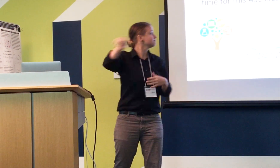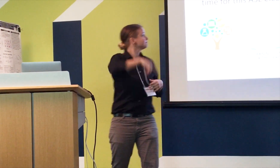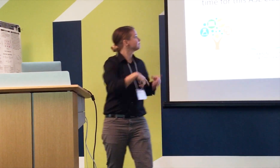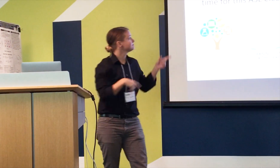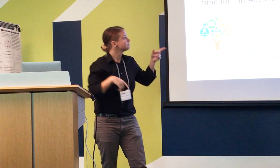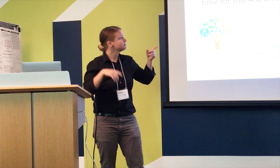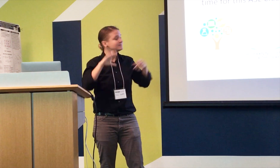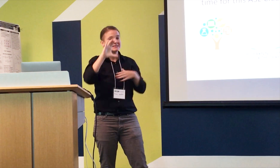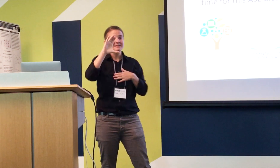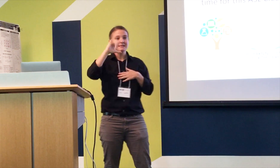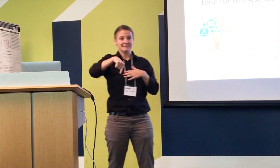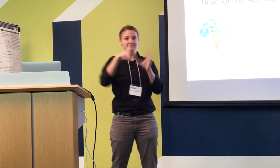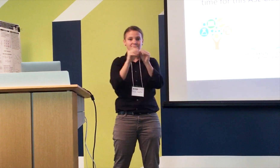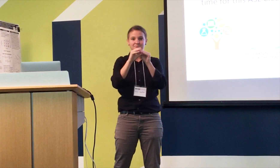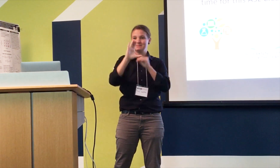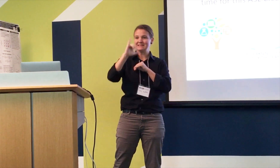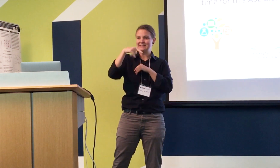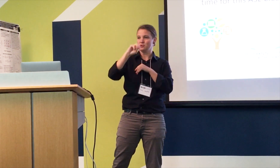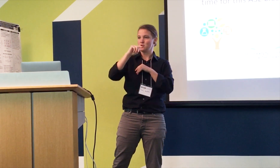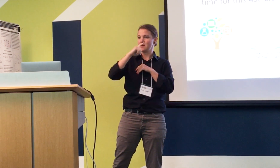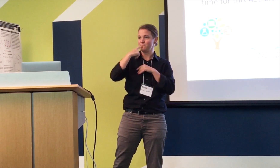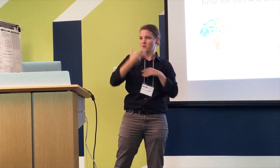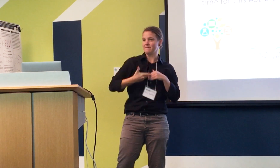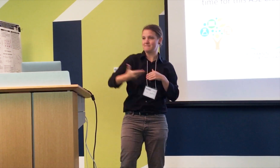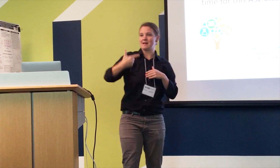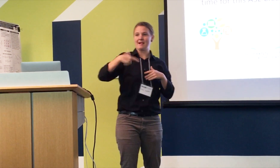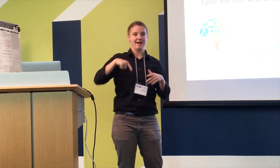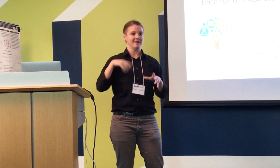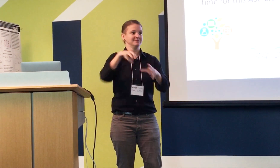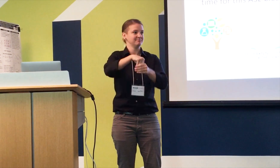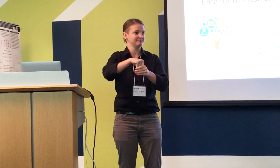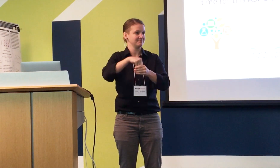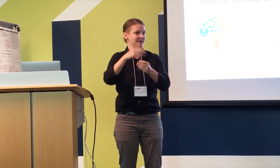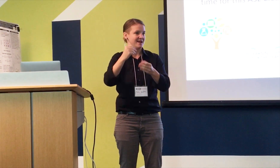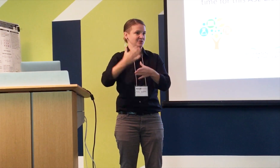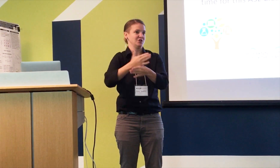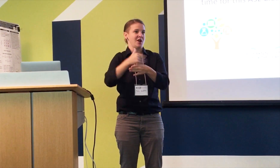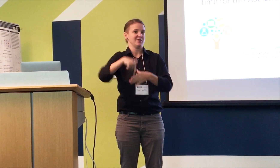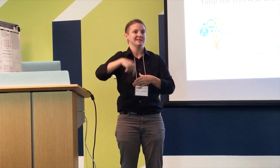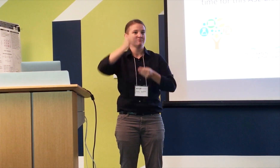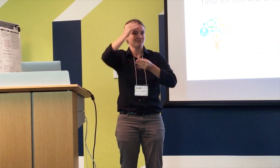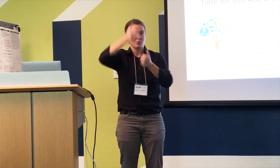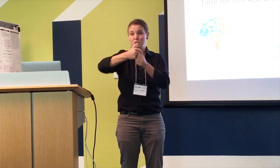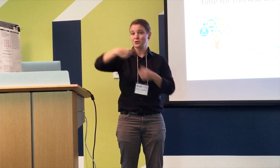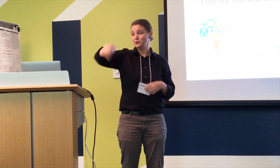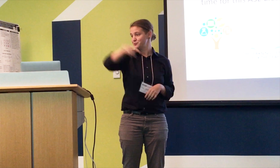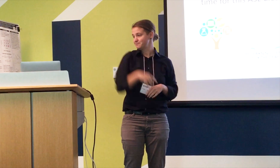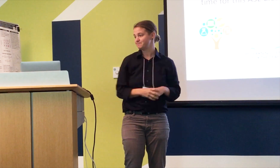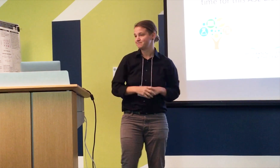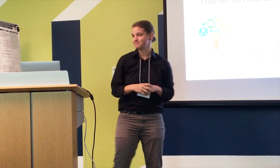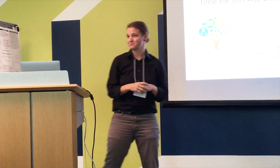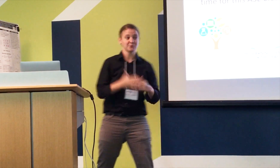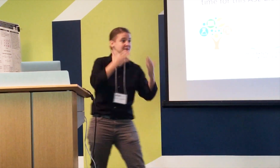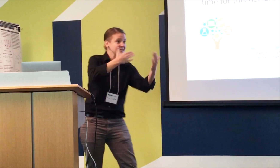podiums do not work for deaf people in general as well as they do for people who are speaking their presentations. So that's just